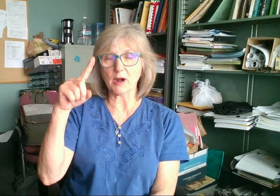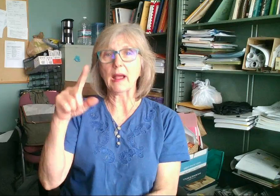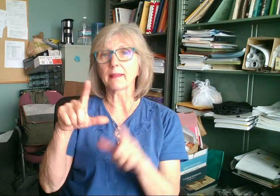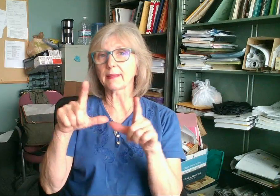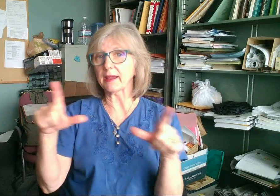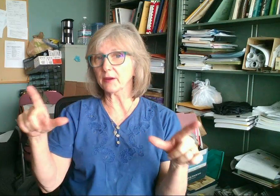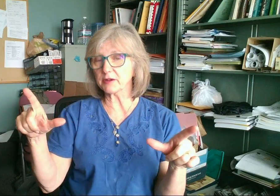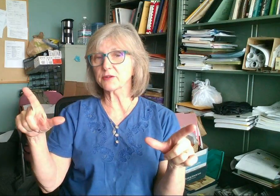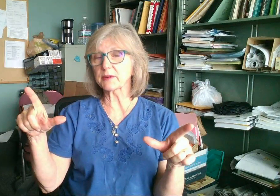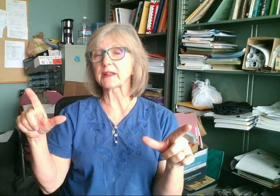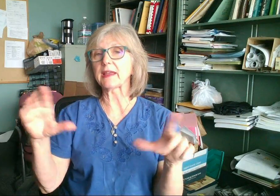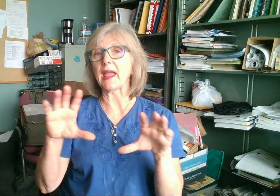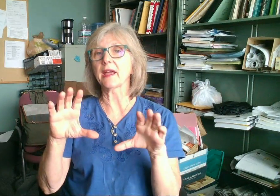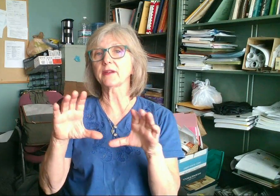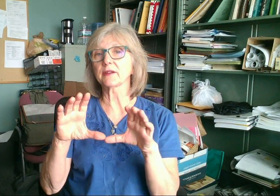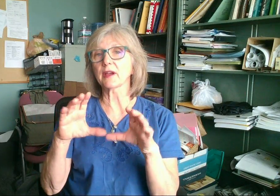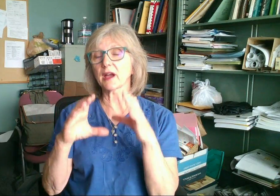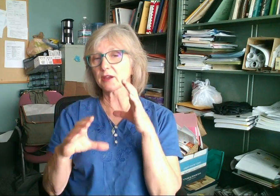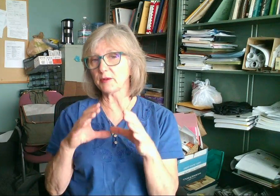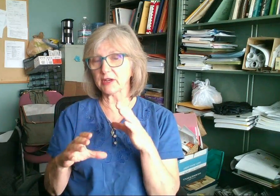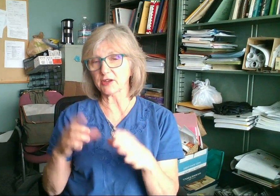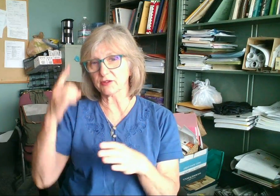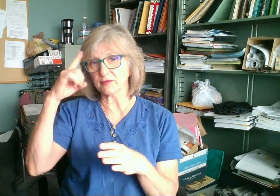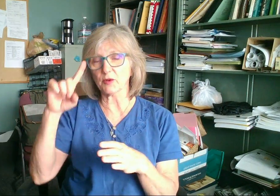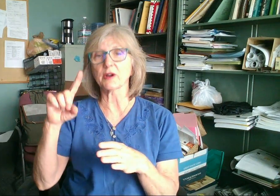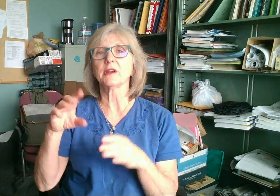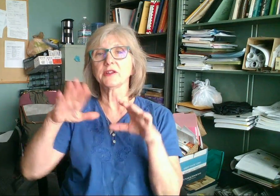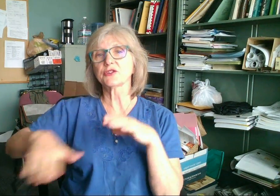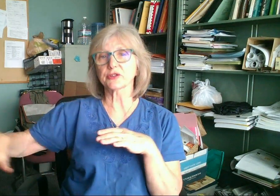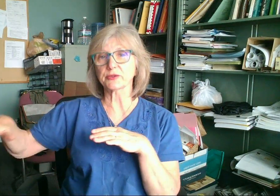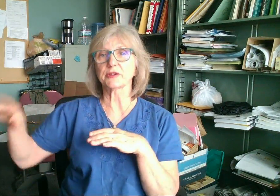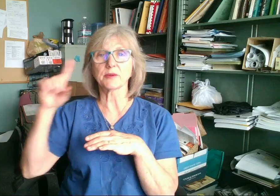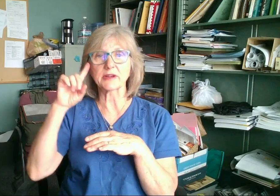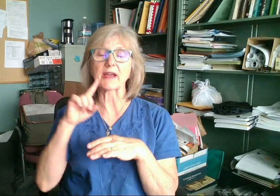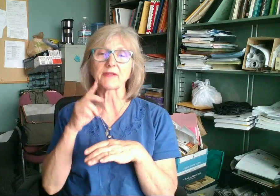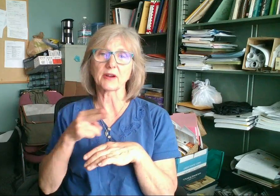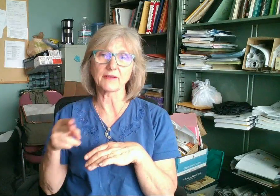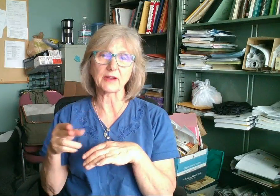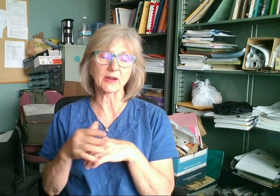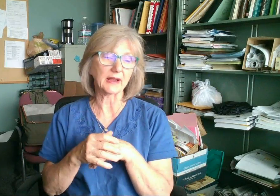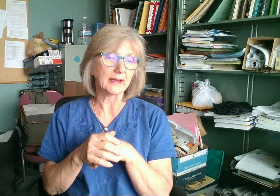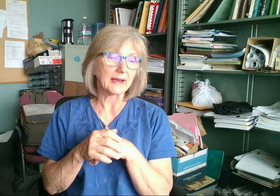for language, really, and communication for children who are deaf and hard of hearing.